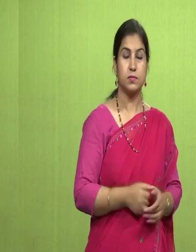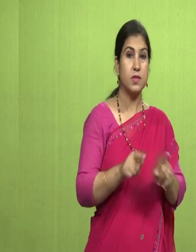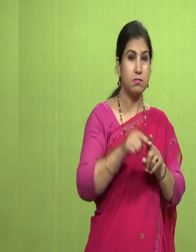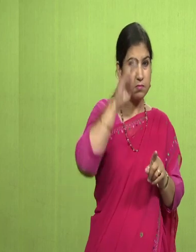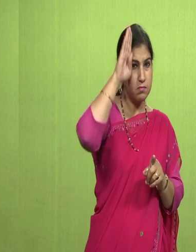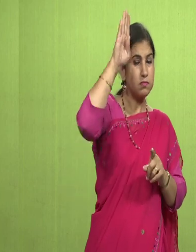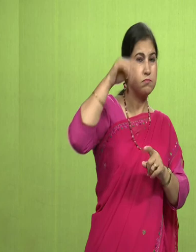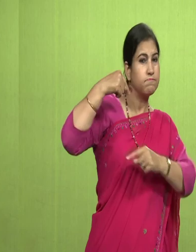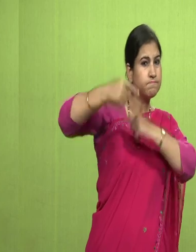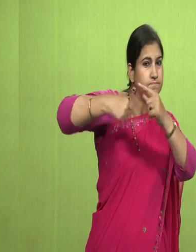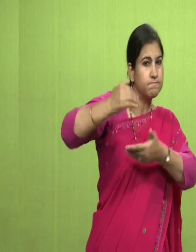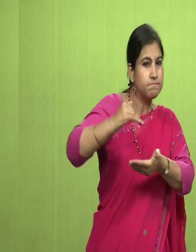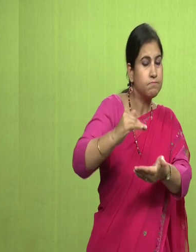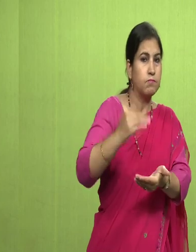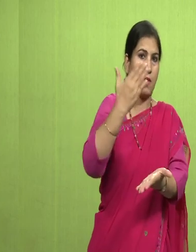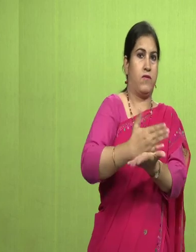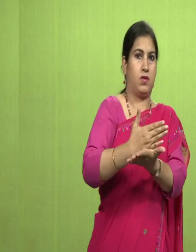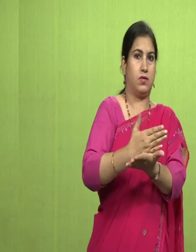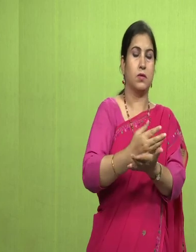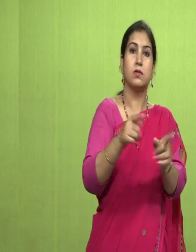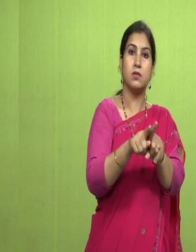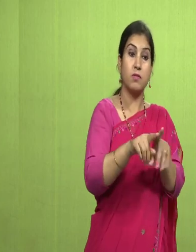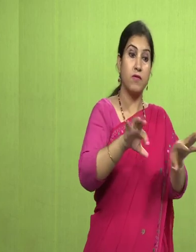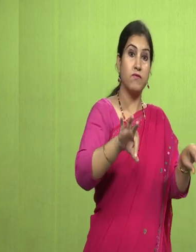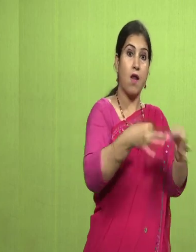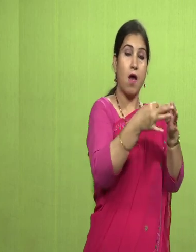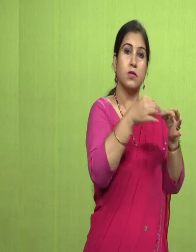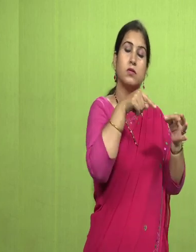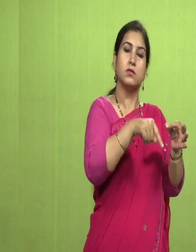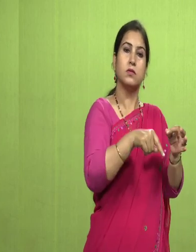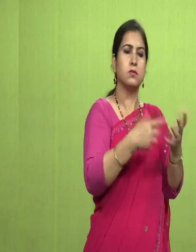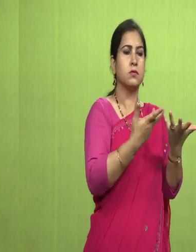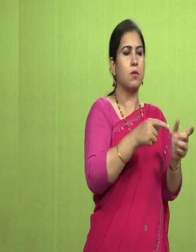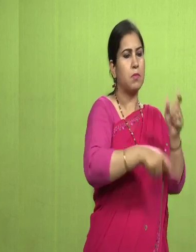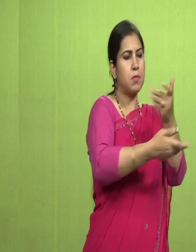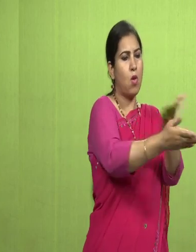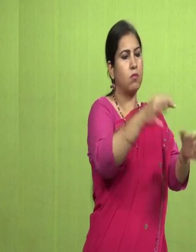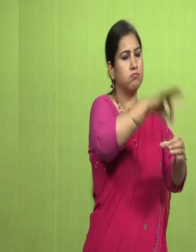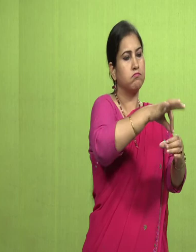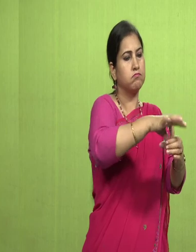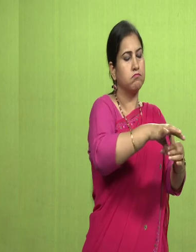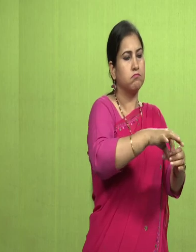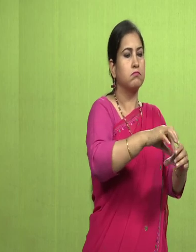Monarchy ended and France became a republic.